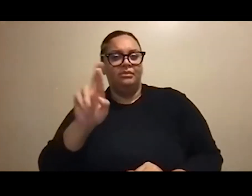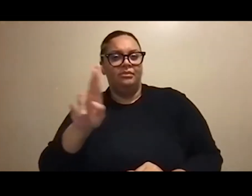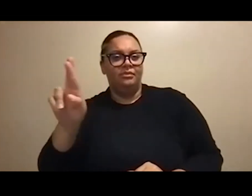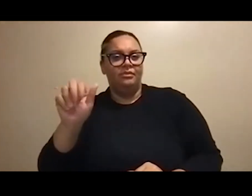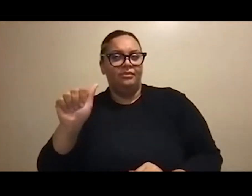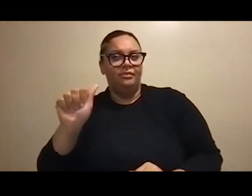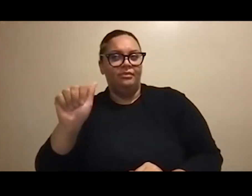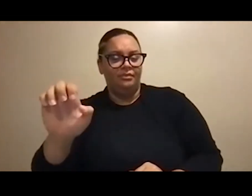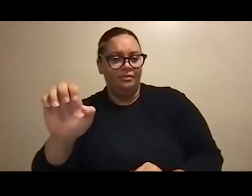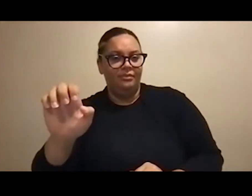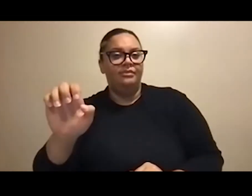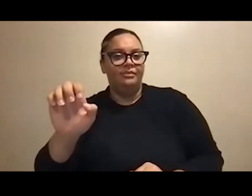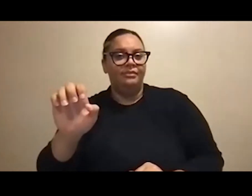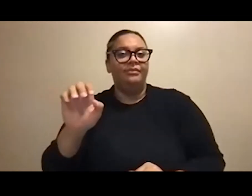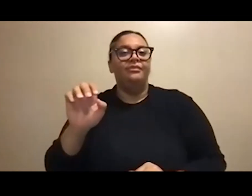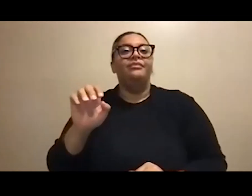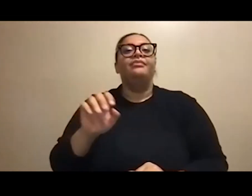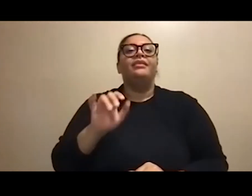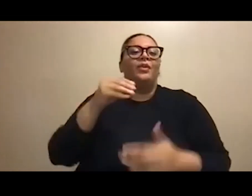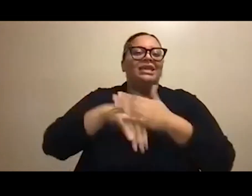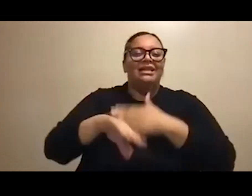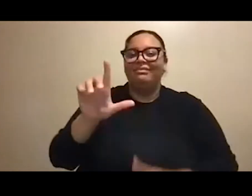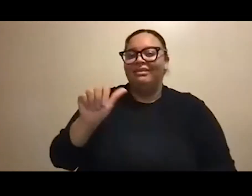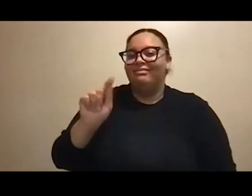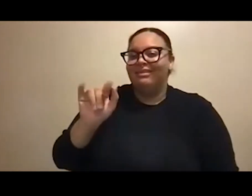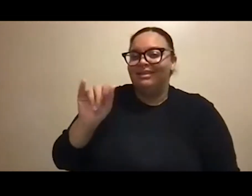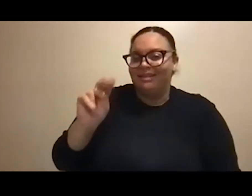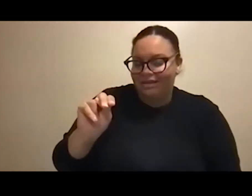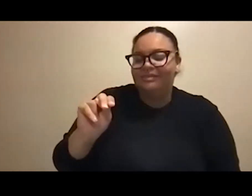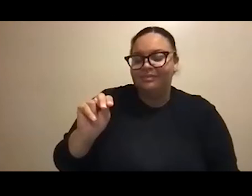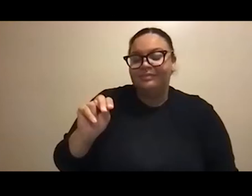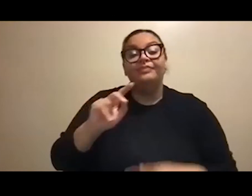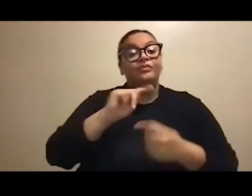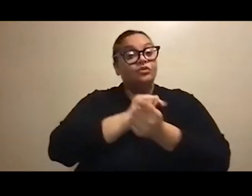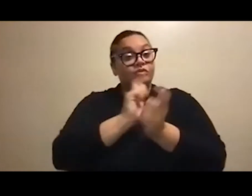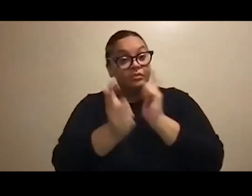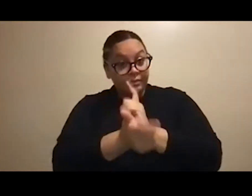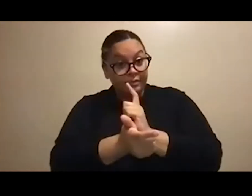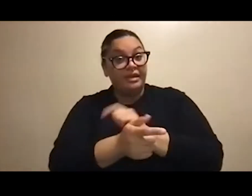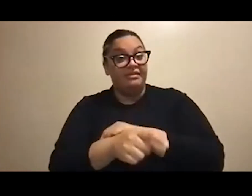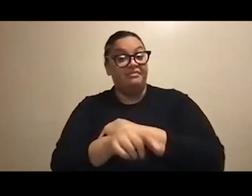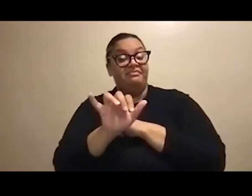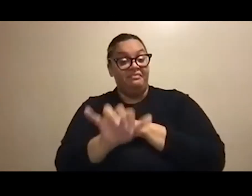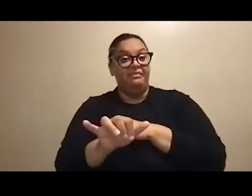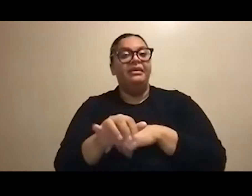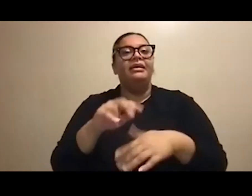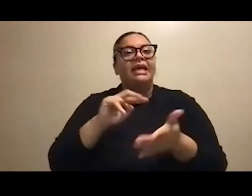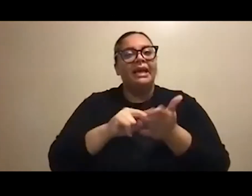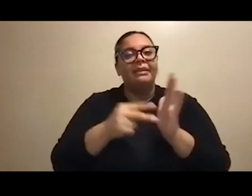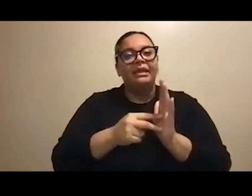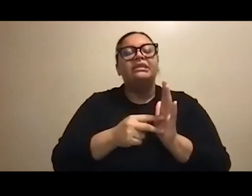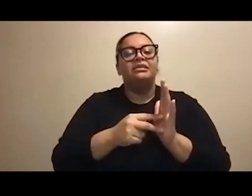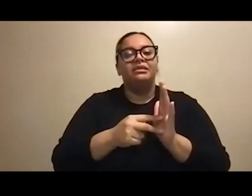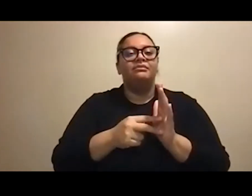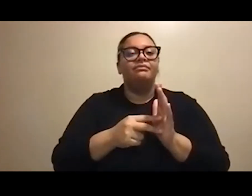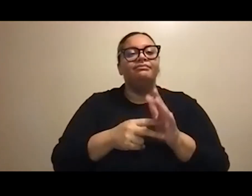PERLEGEMTERRAE. Magna Carta was in Latin. Translating per legem terra, that means according to the law of